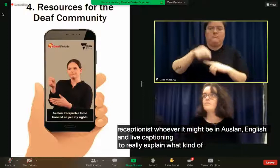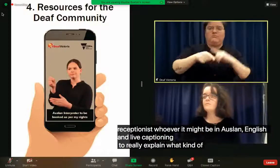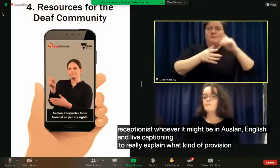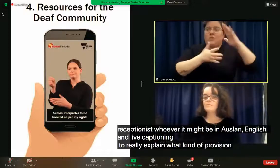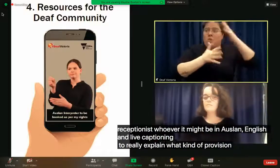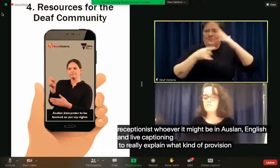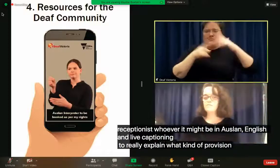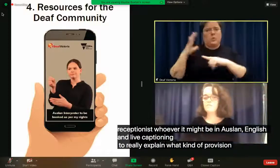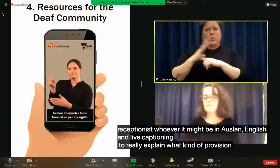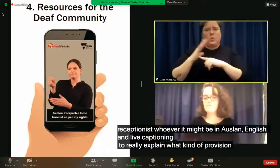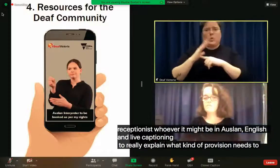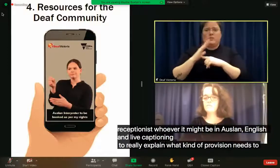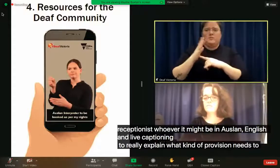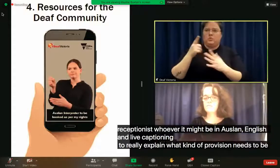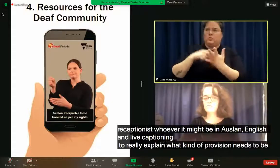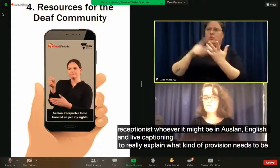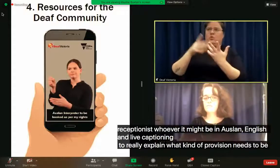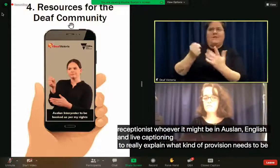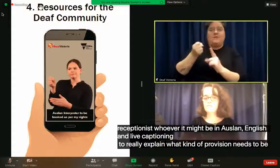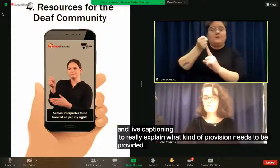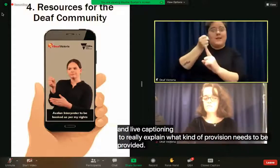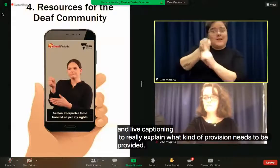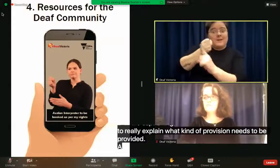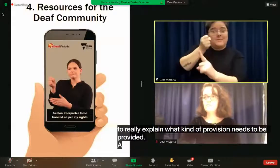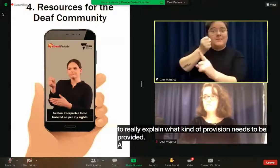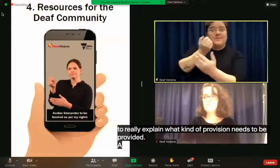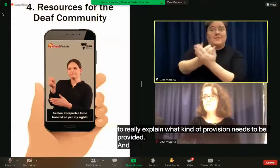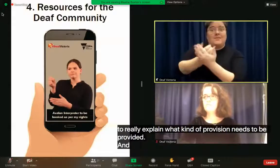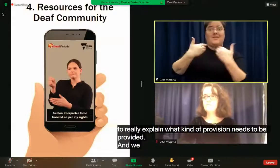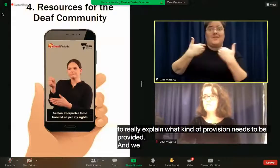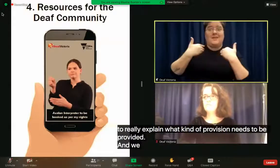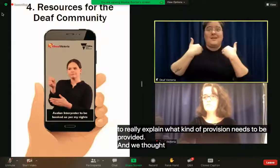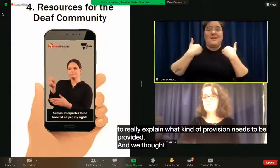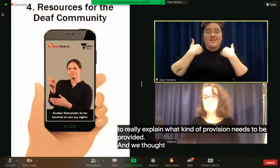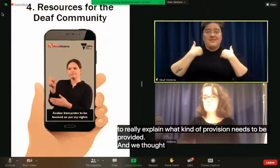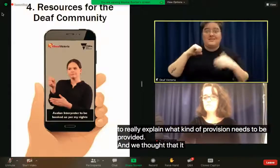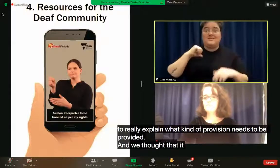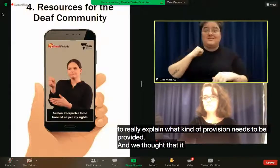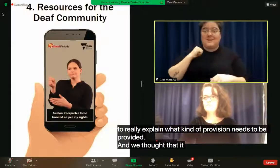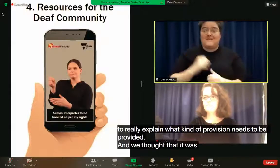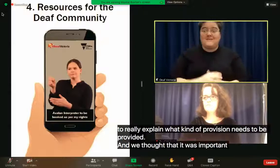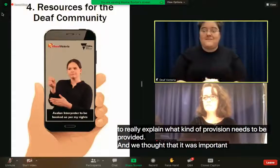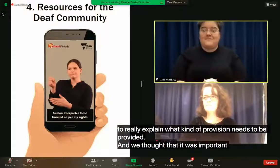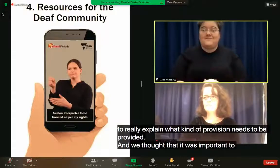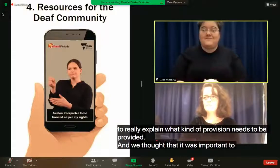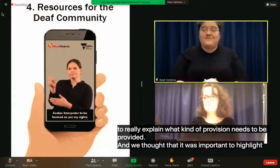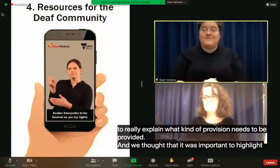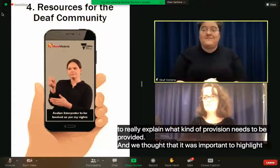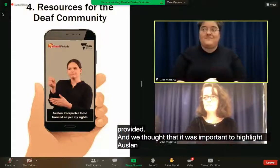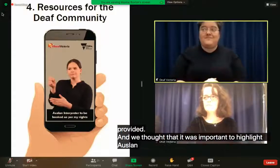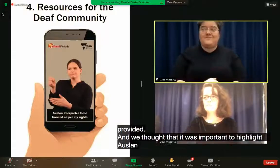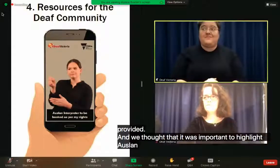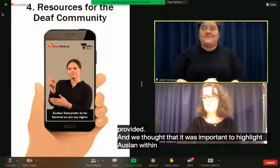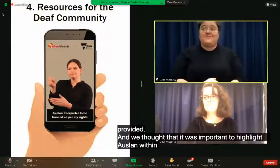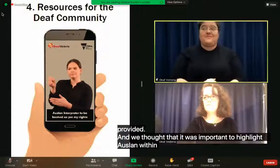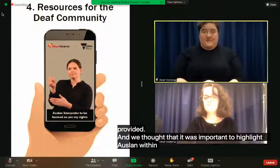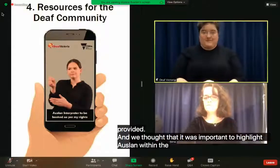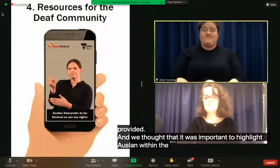And we thought that it was important to highlight Auslan within the video, to ensure that it is impactful and